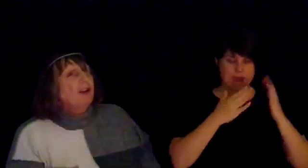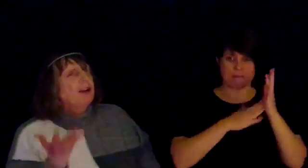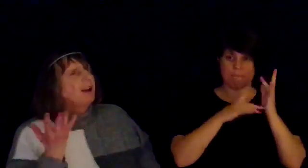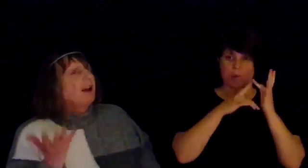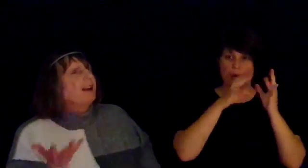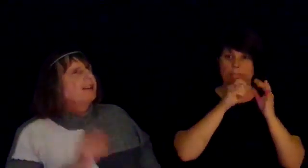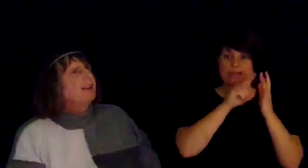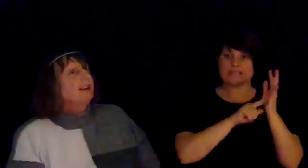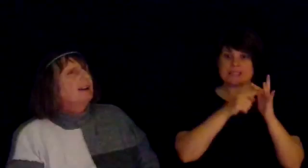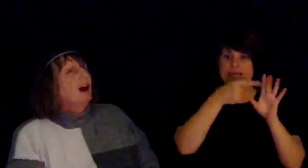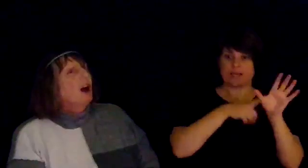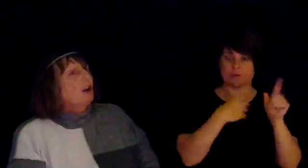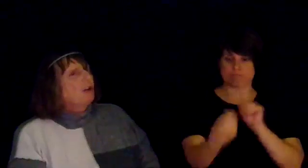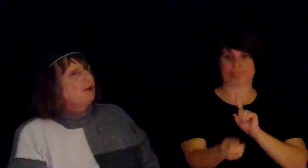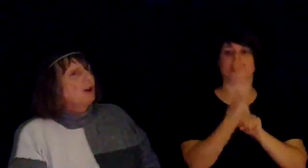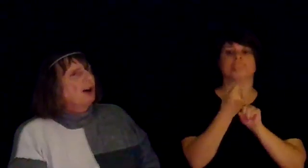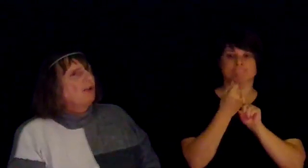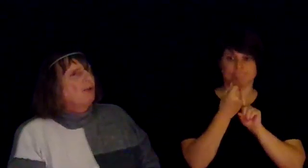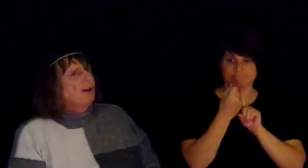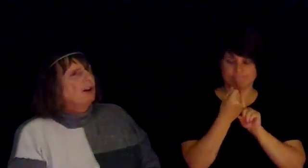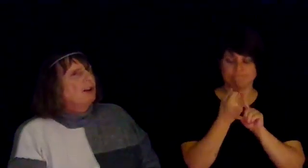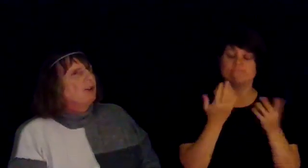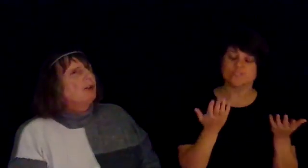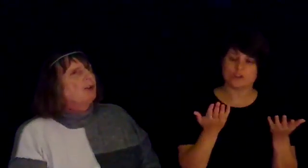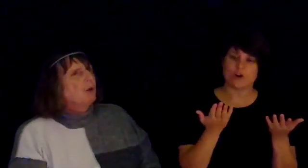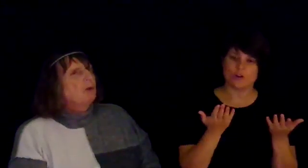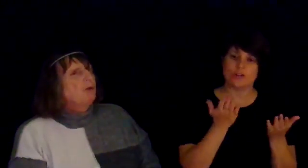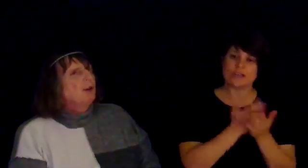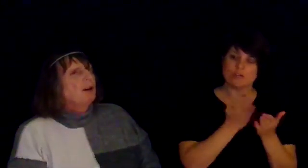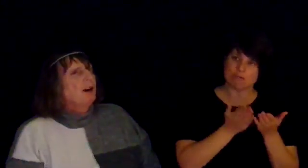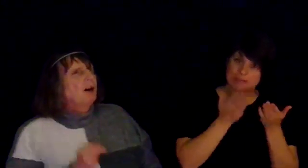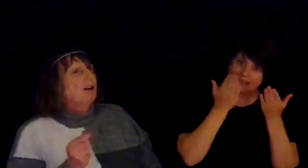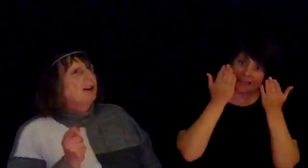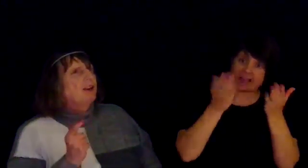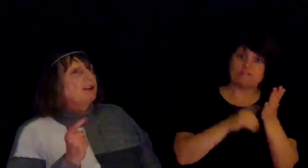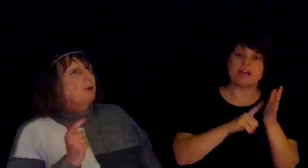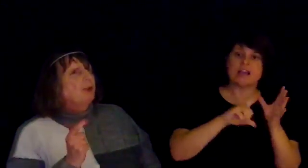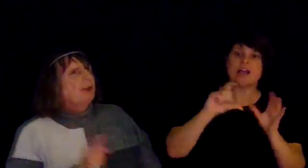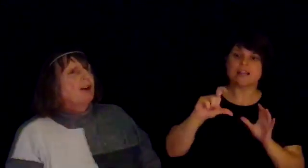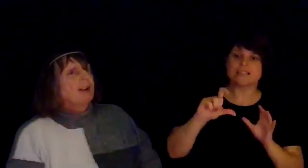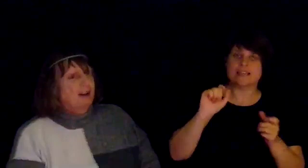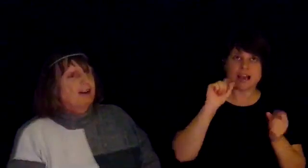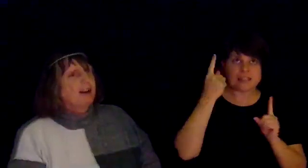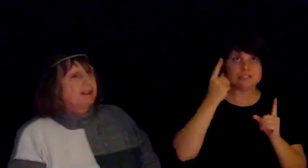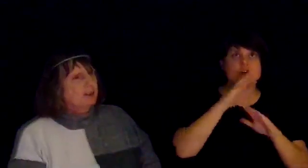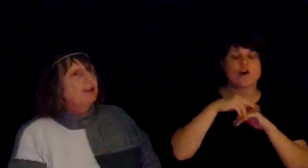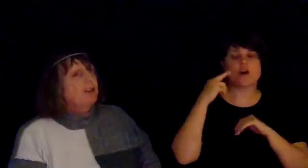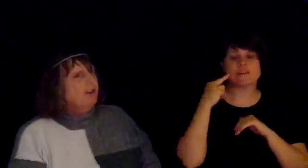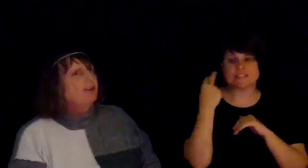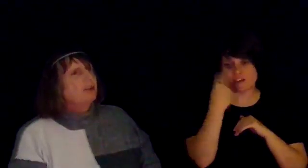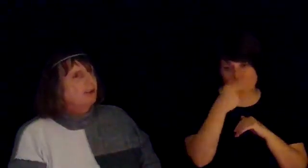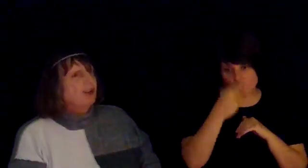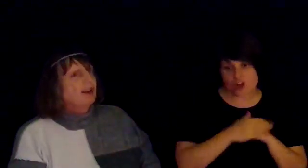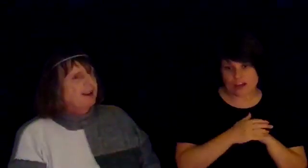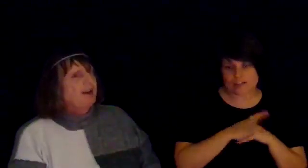gave the LAC a lot of useful Oh, if that's what it's like, okay. So as